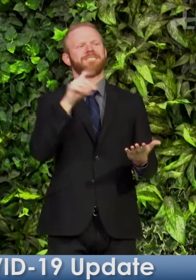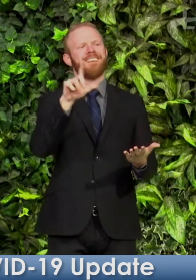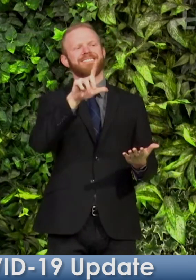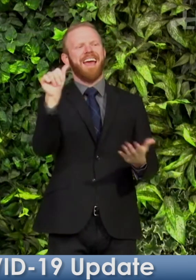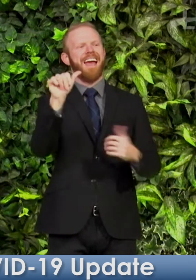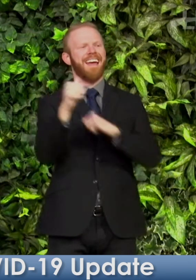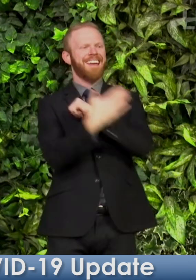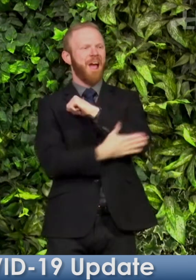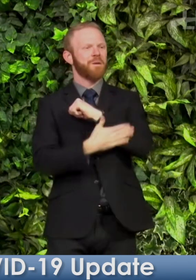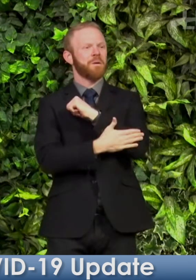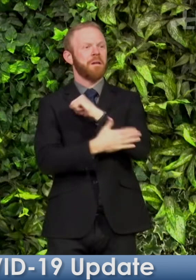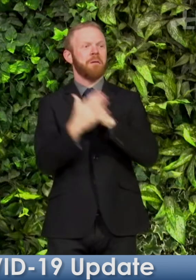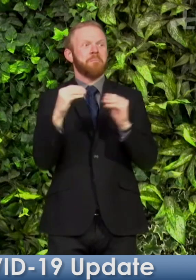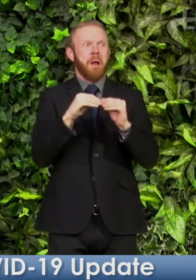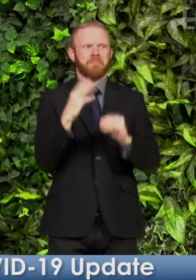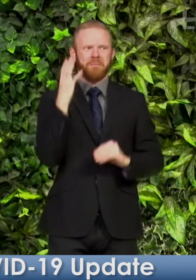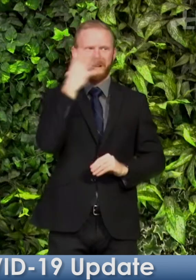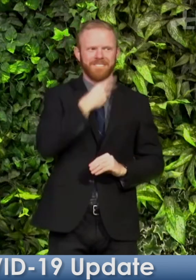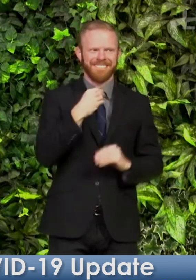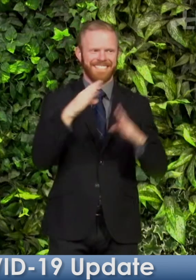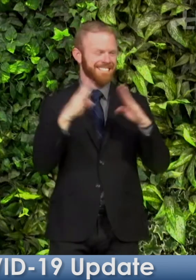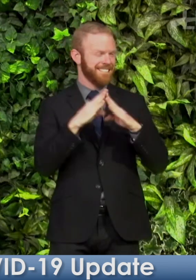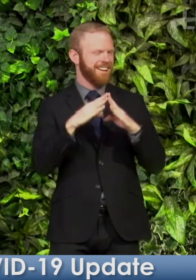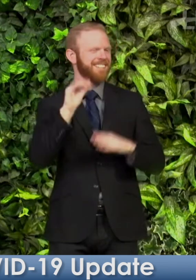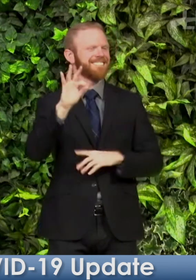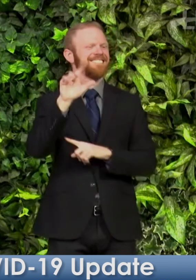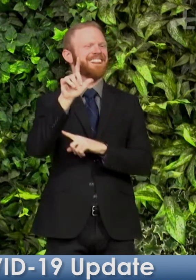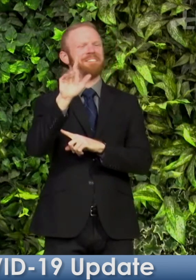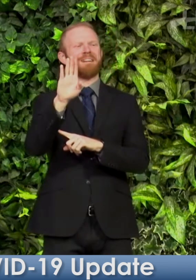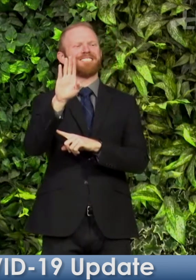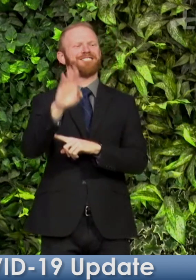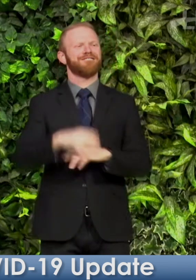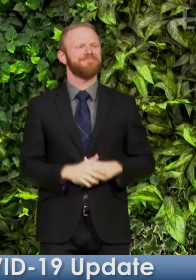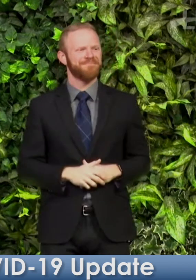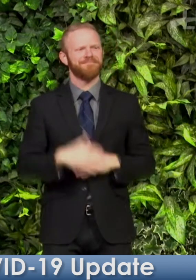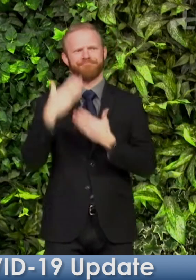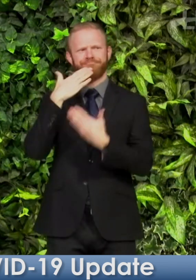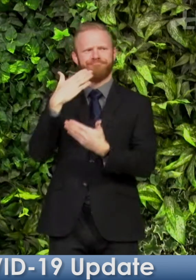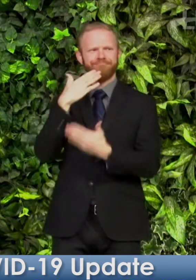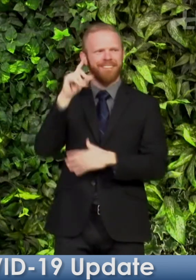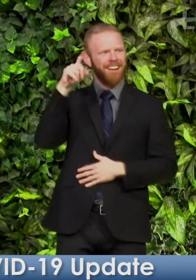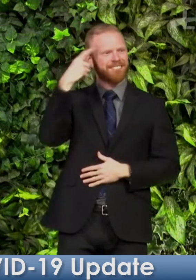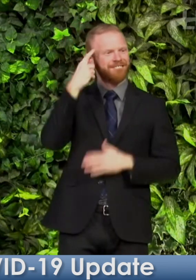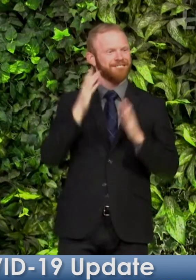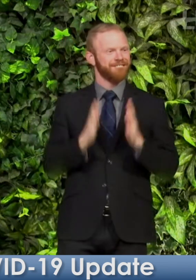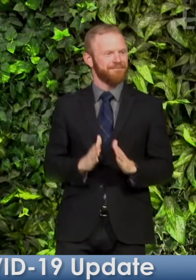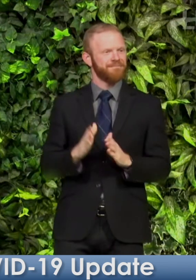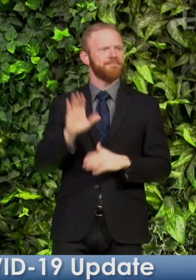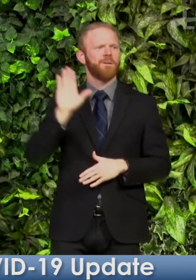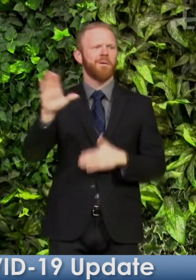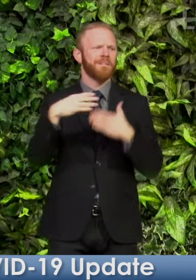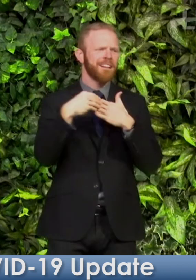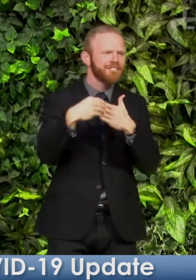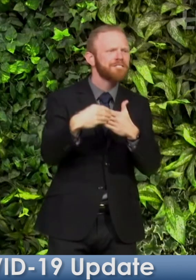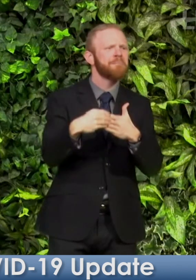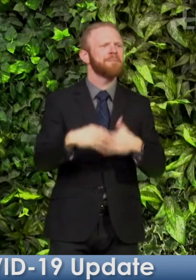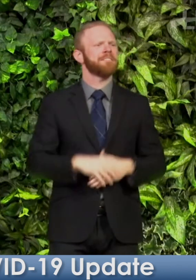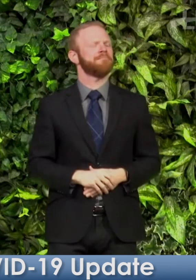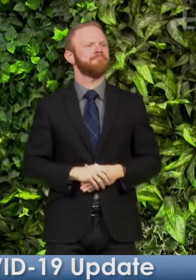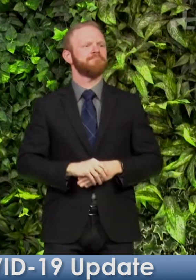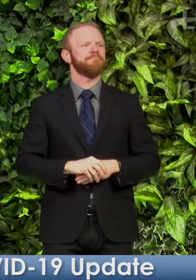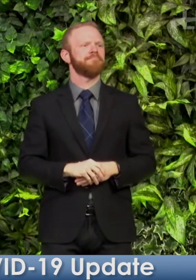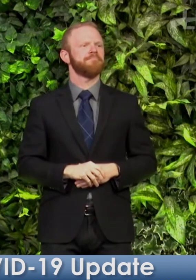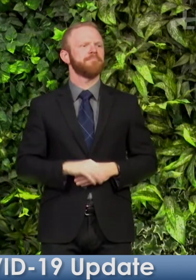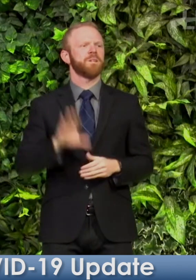more beautiful city of Long Beach. And thank you, Governor, for your leadership, your incredible